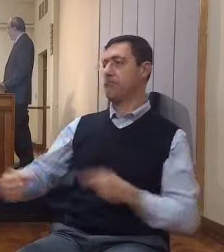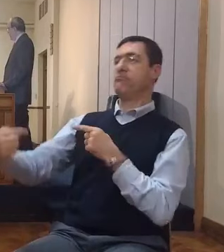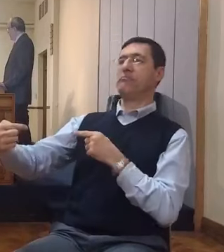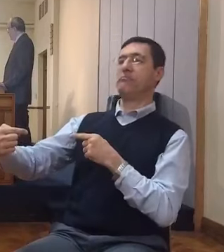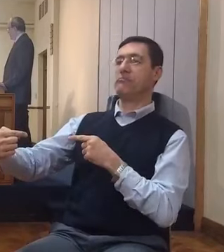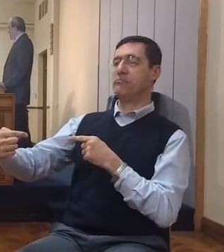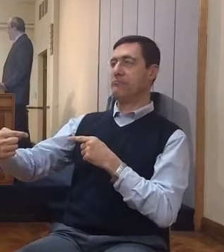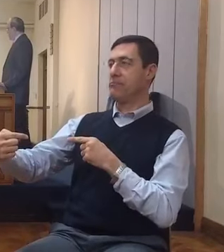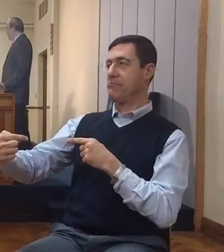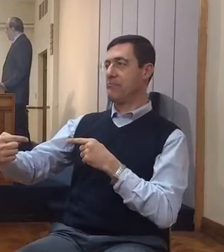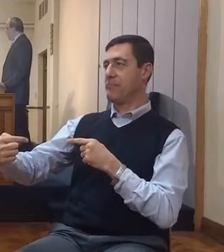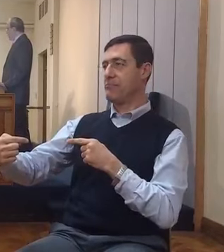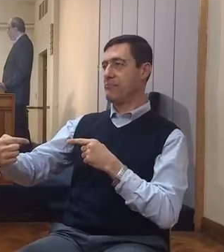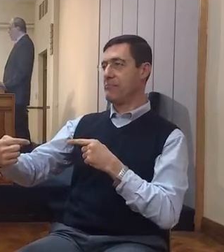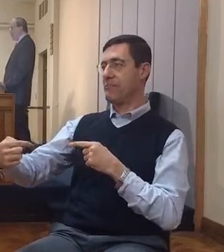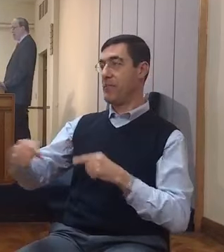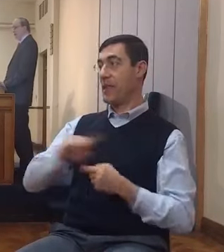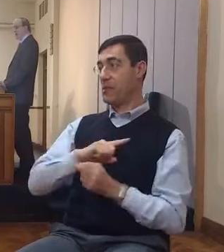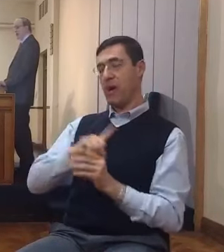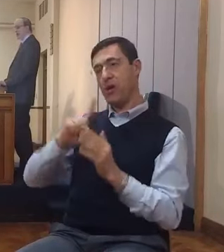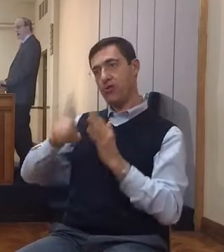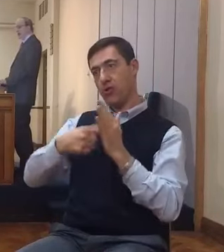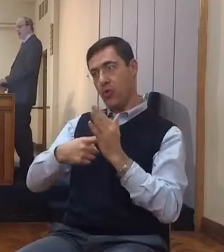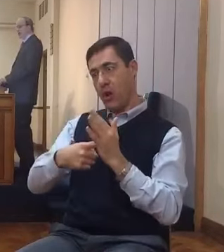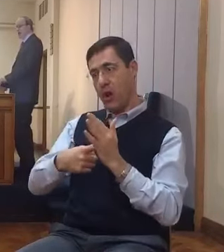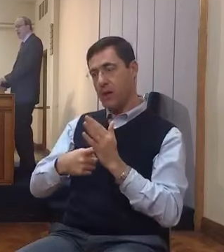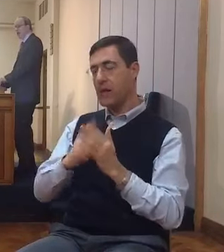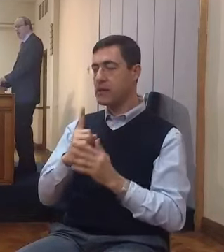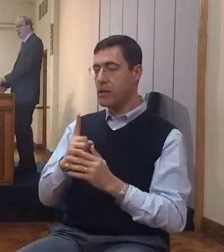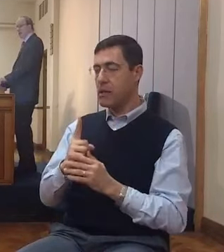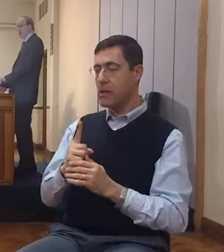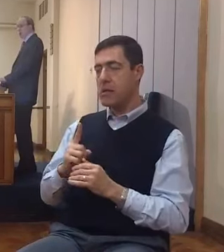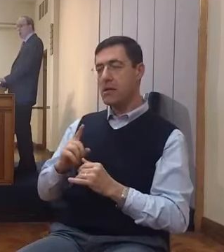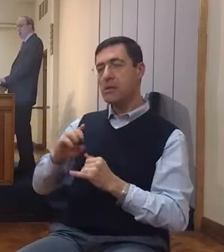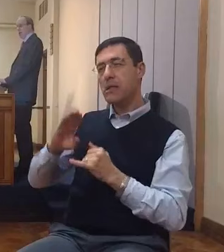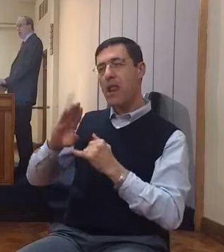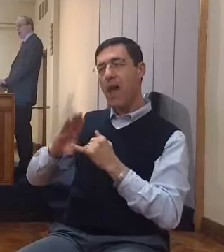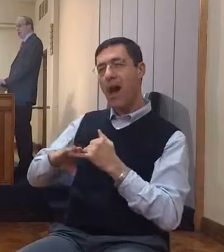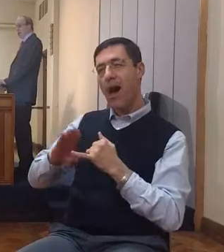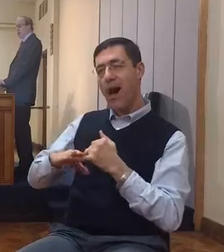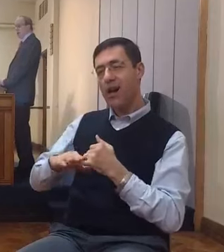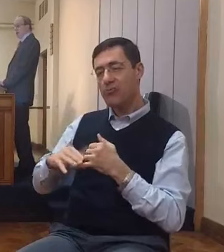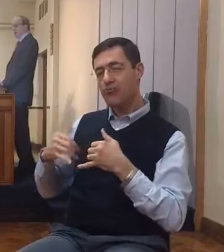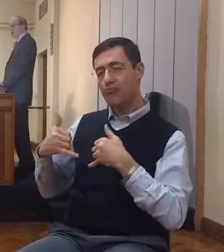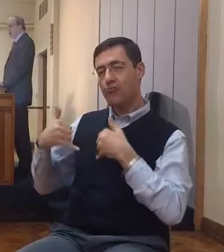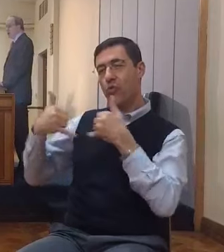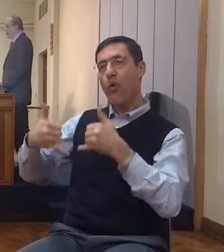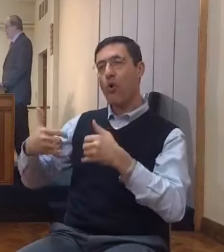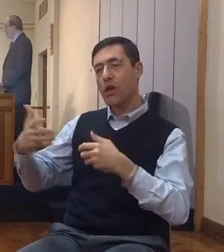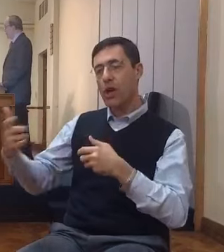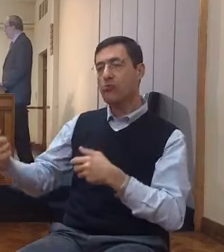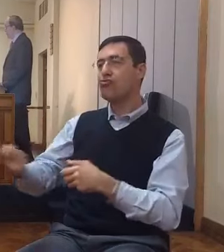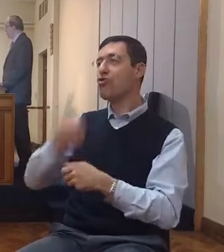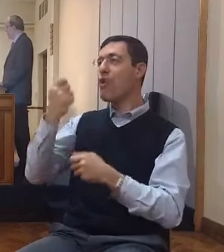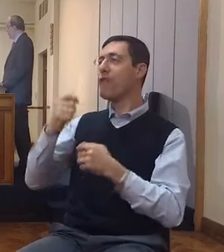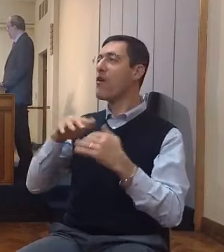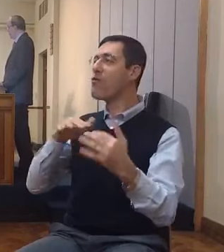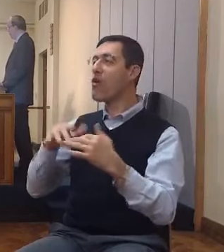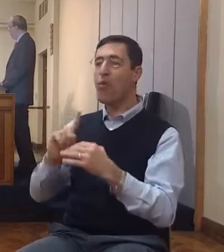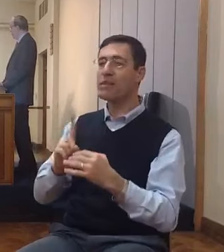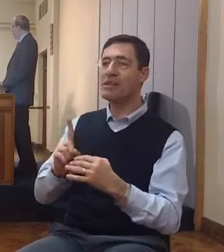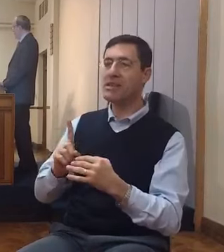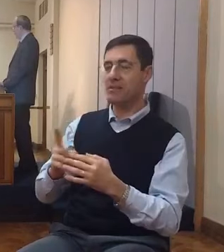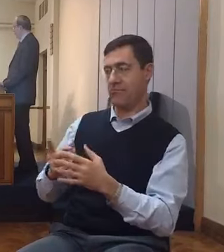Anakim. It's his last prize. It's his last reward. He was 40 when he first saw